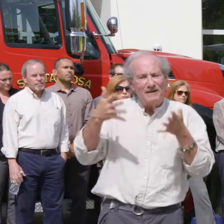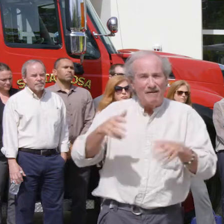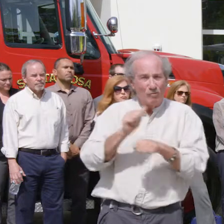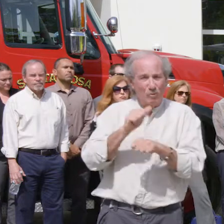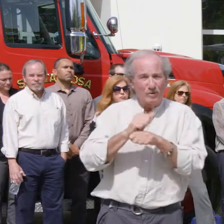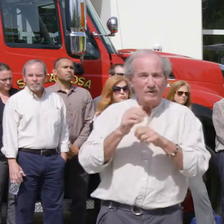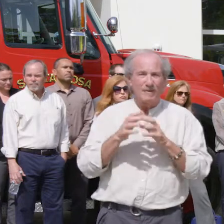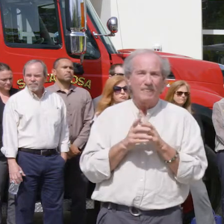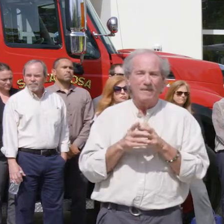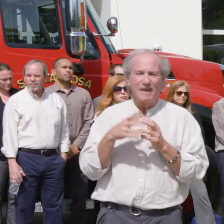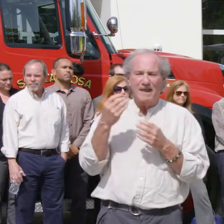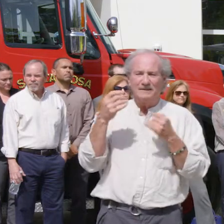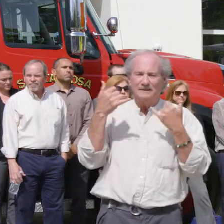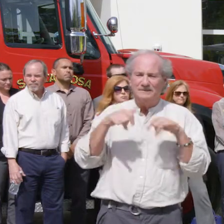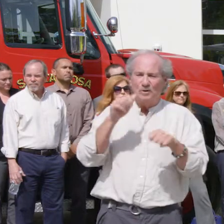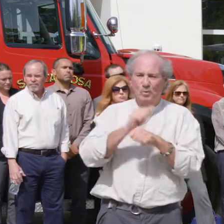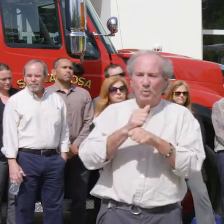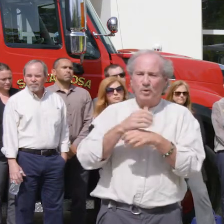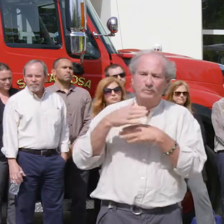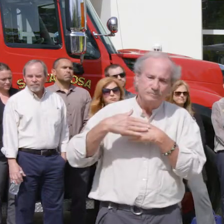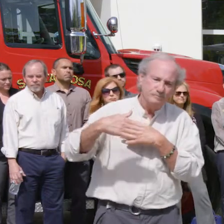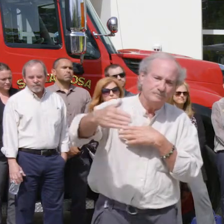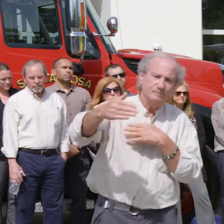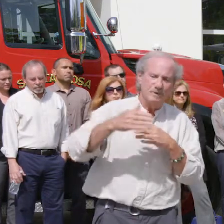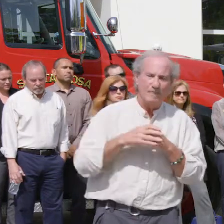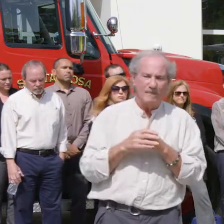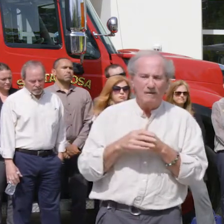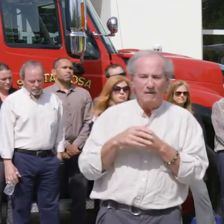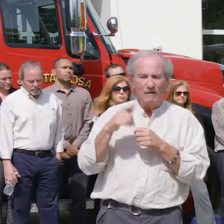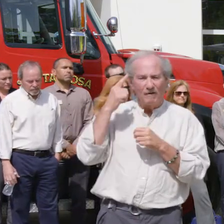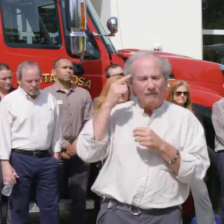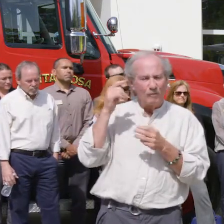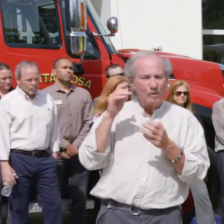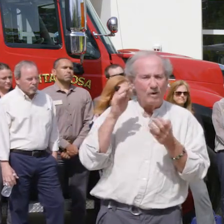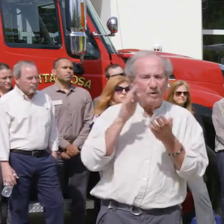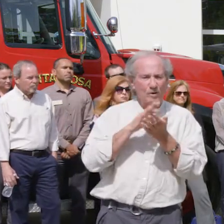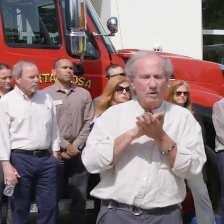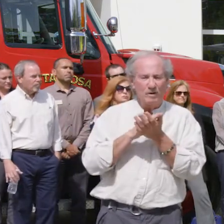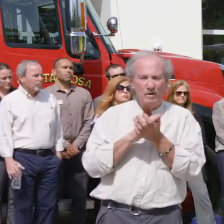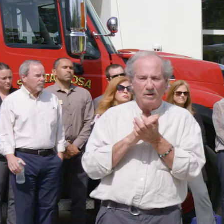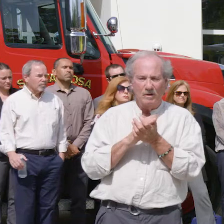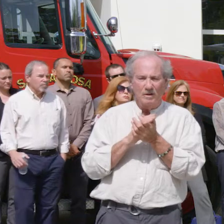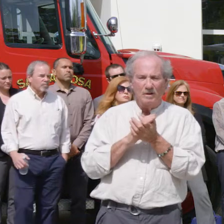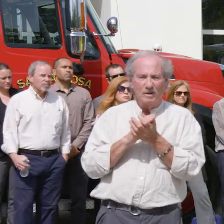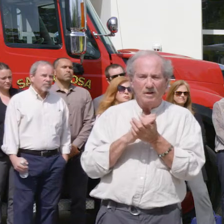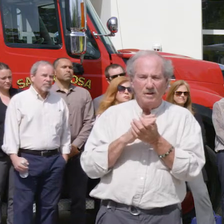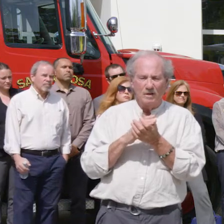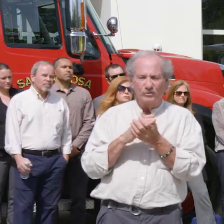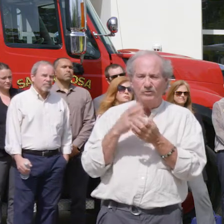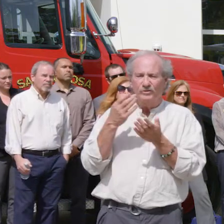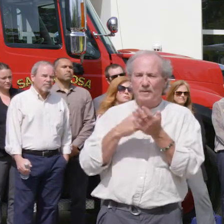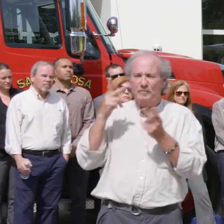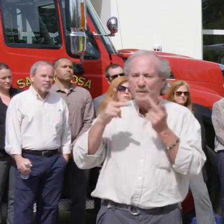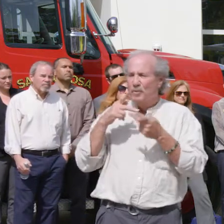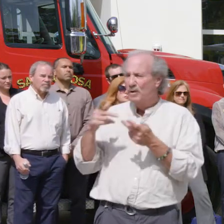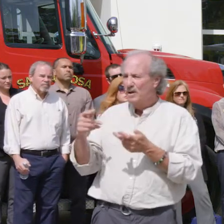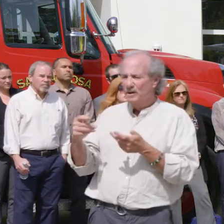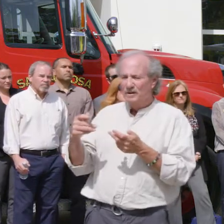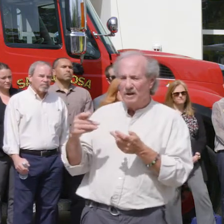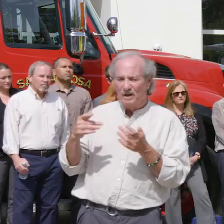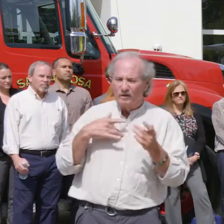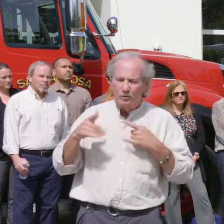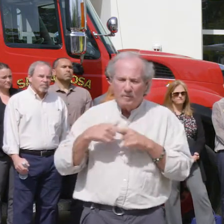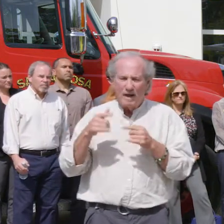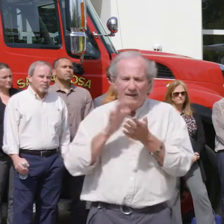done, and there's still work that's ongoing, including closing out issues and concerns that have been raised by property owners through our debris removal